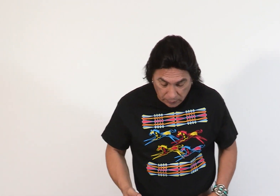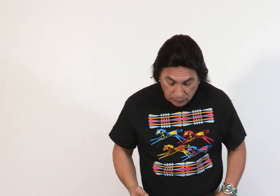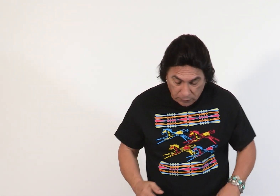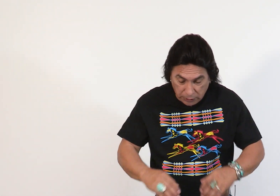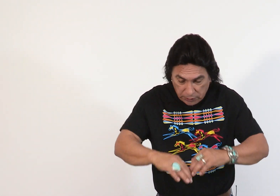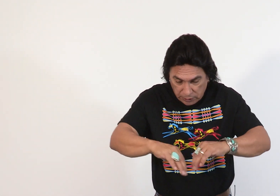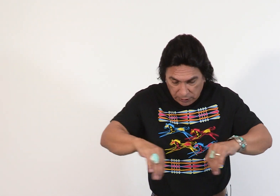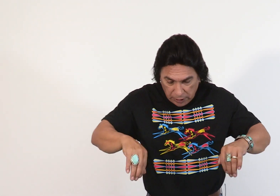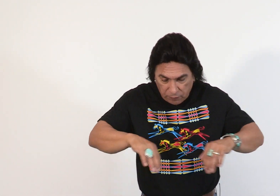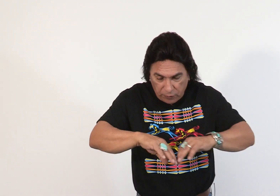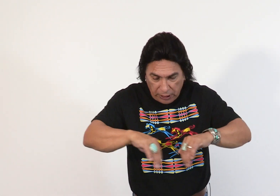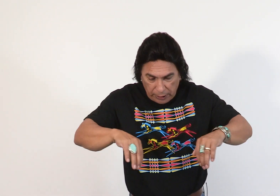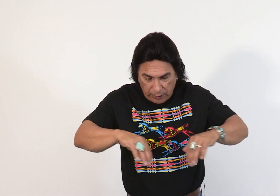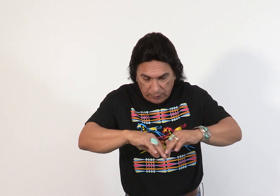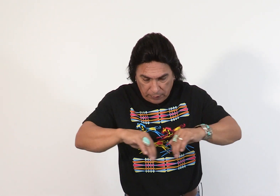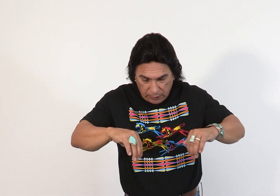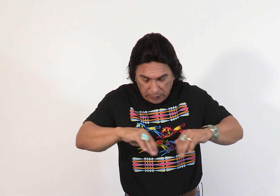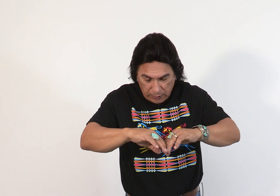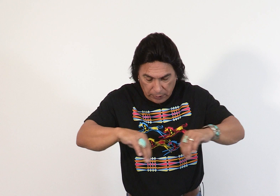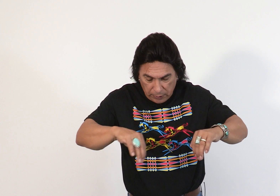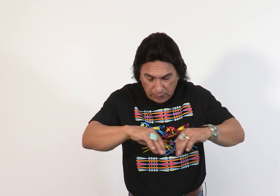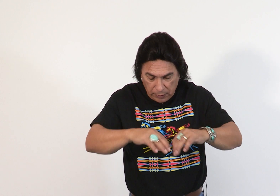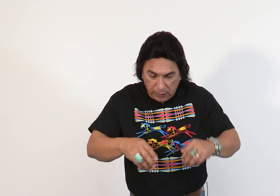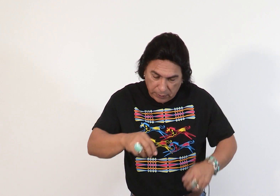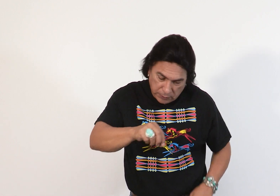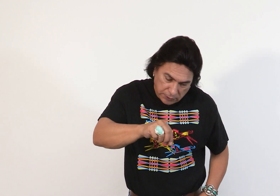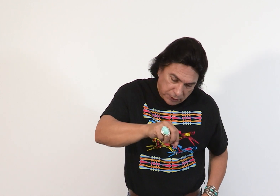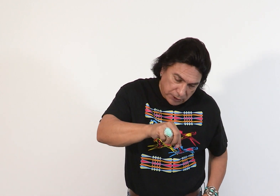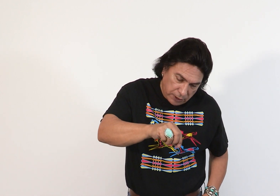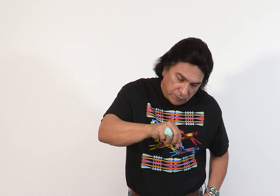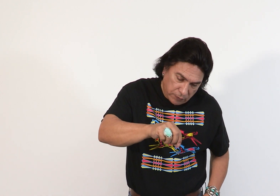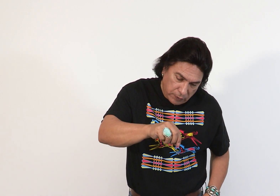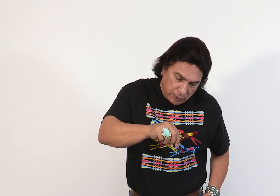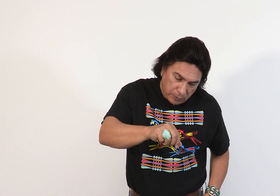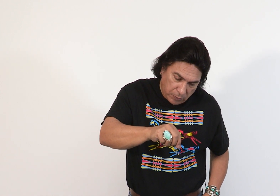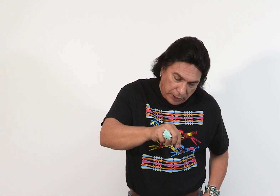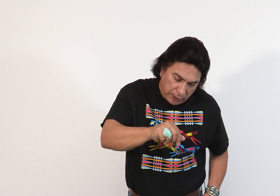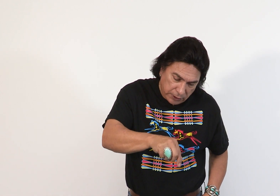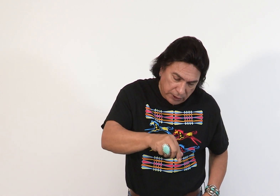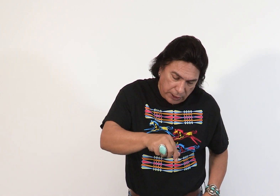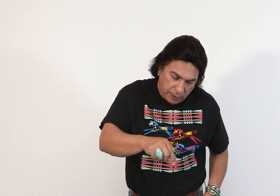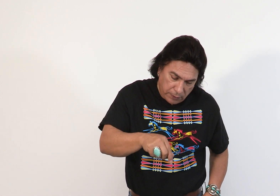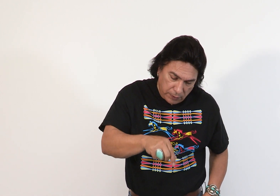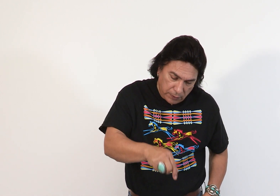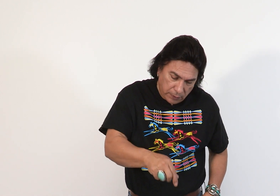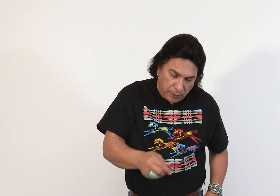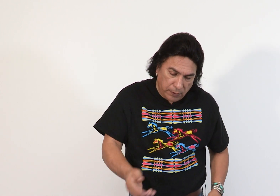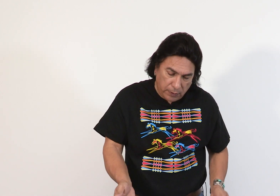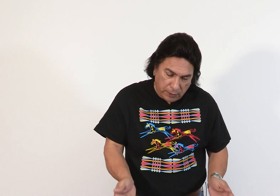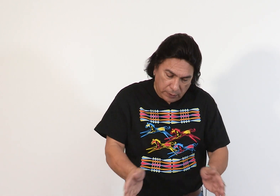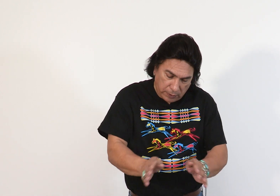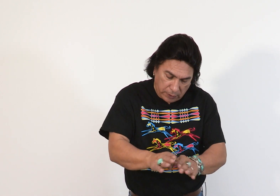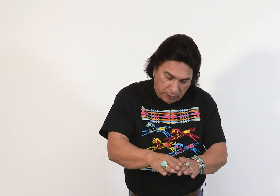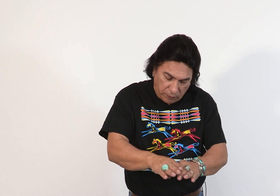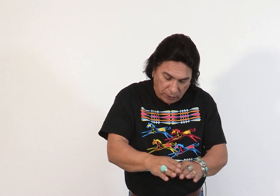So this is a sign for dig. This is a sign for planting a seed, covering it